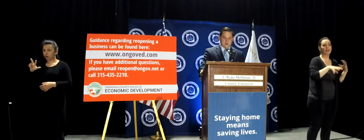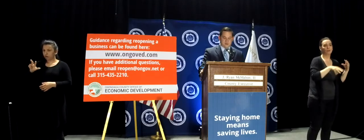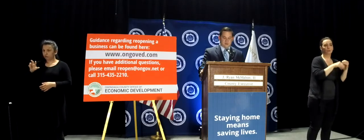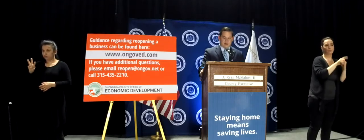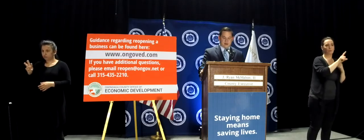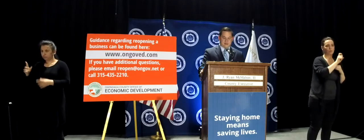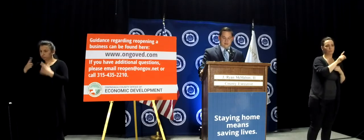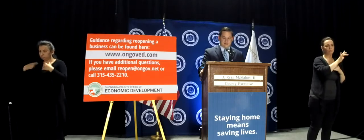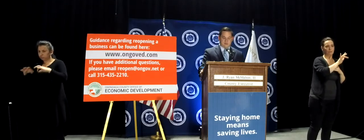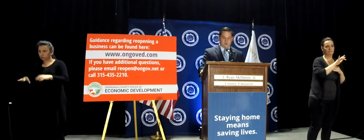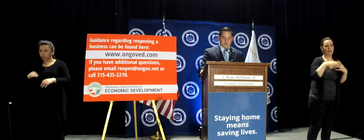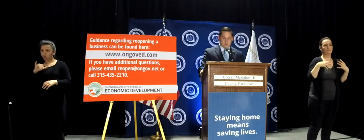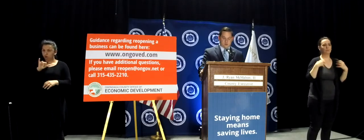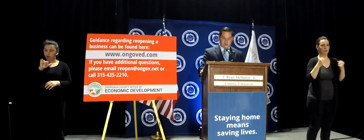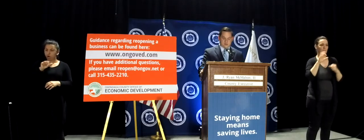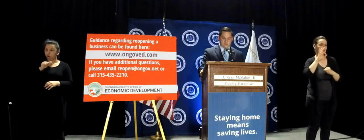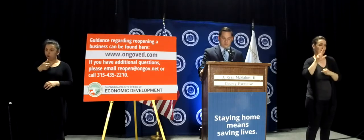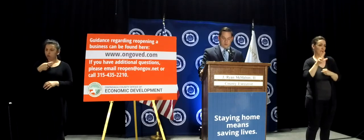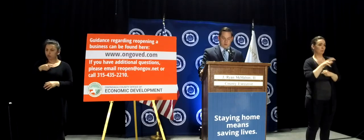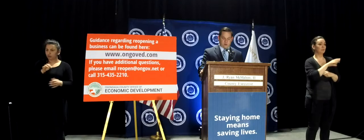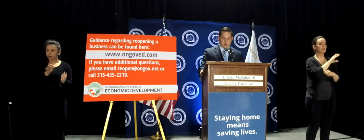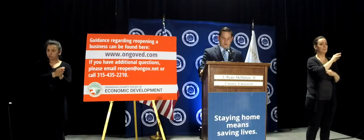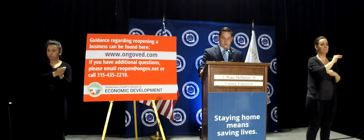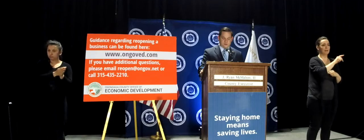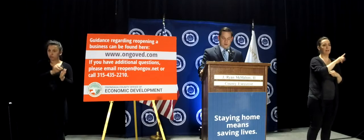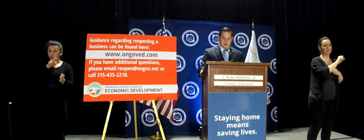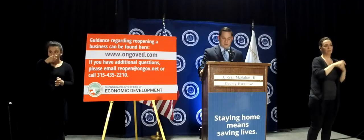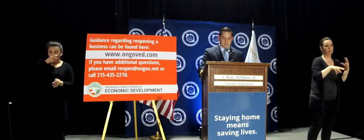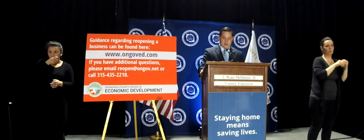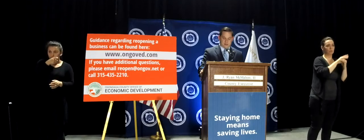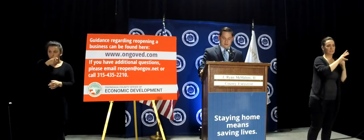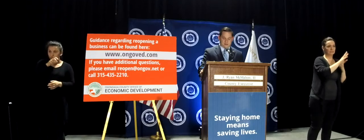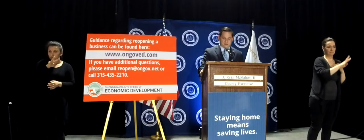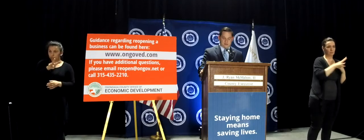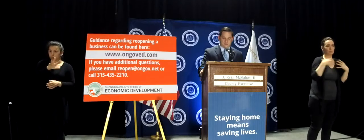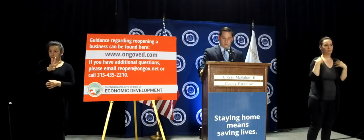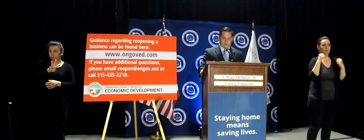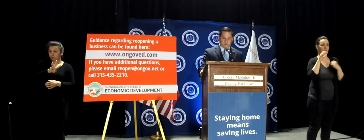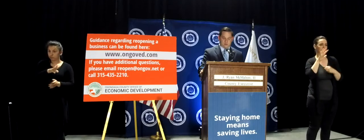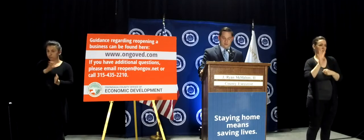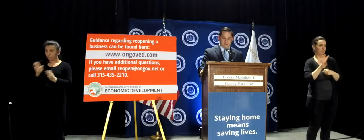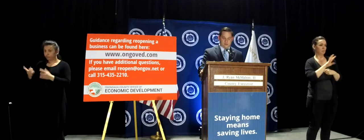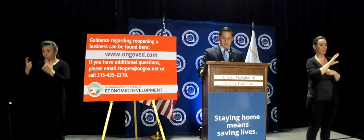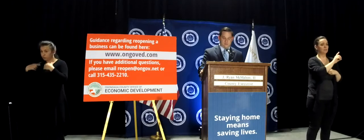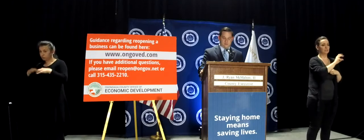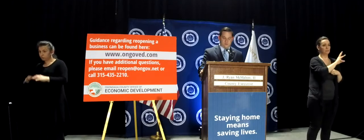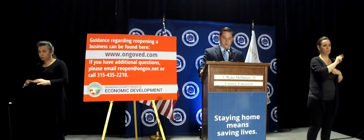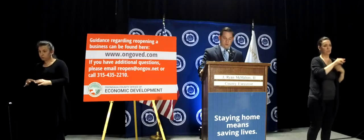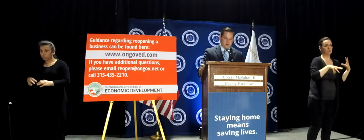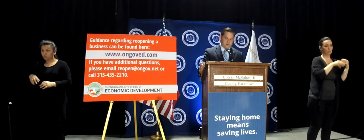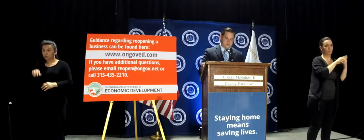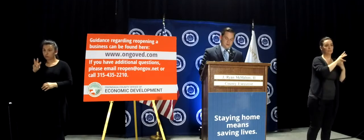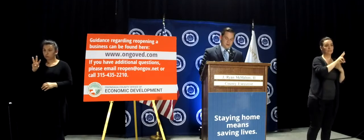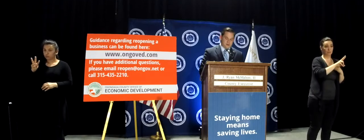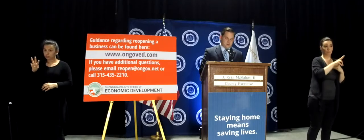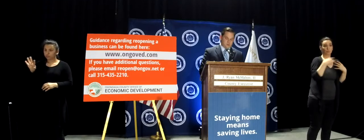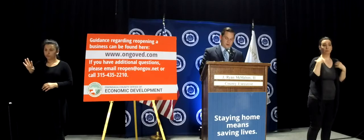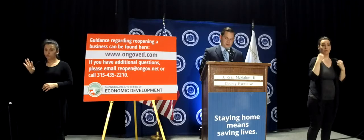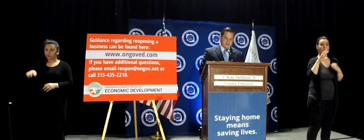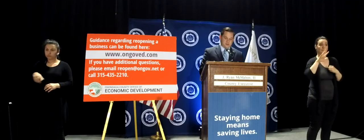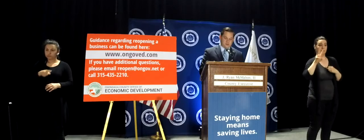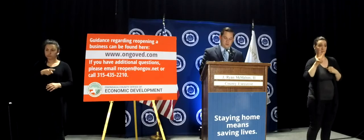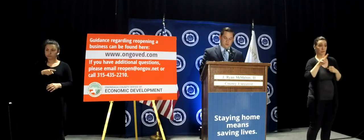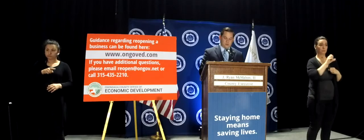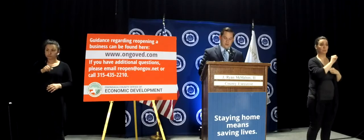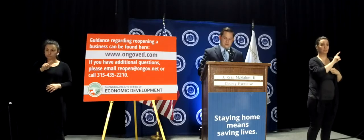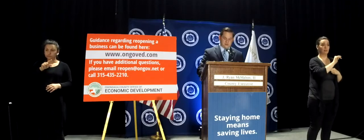recoveries. Salina, 74 total cases, 48 recoveries. Manlius, 64 total cases, 54 recoveries.